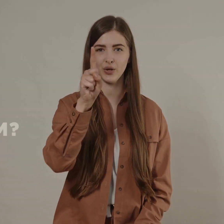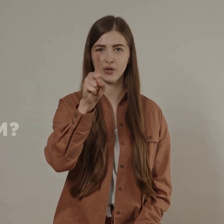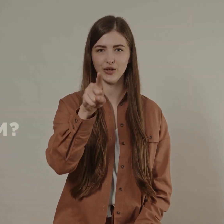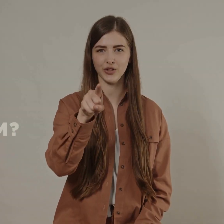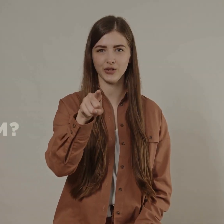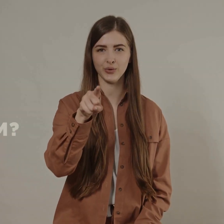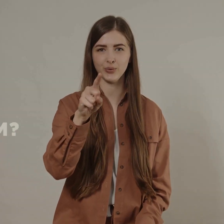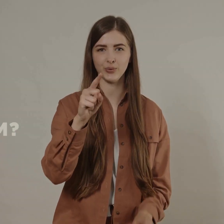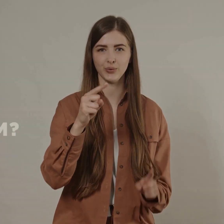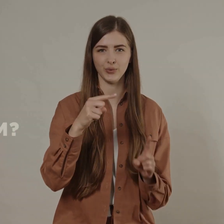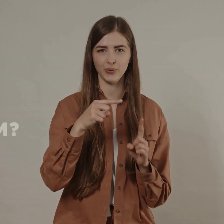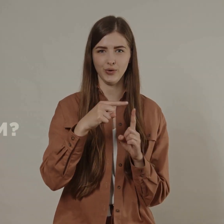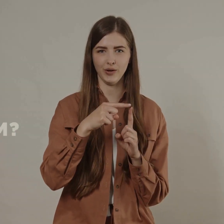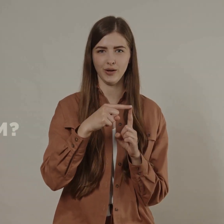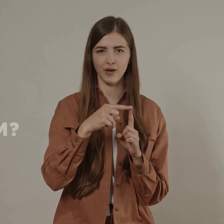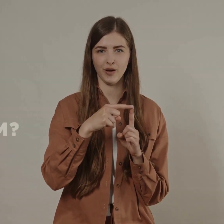Where are you from?